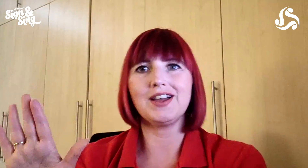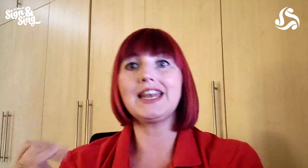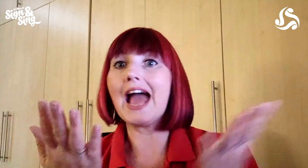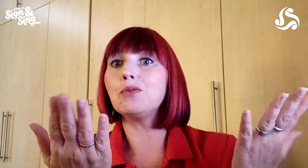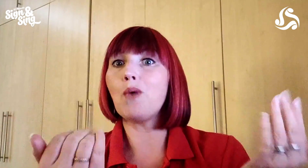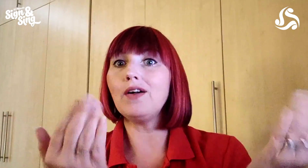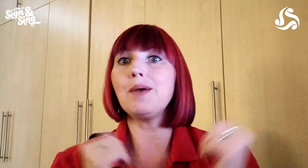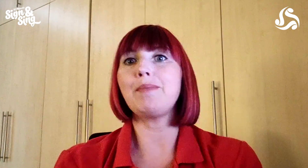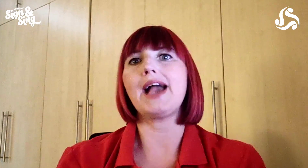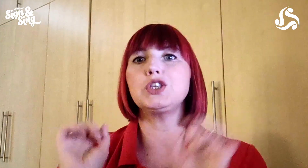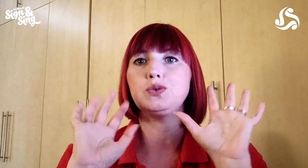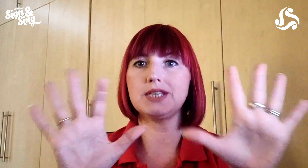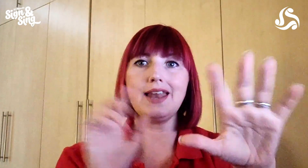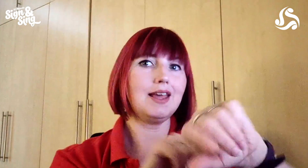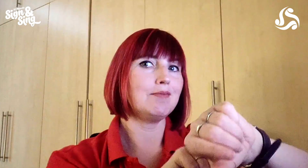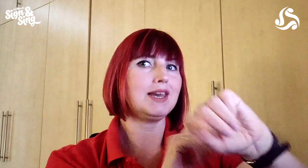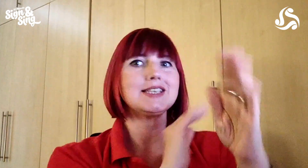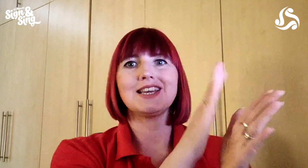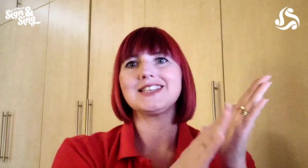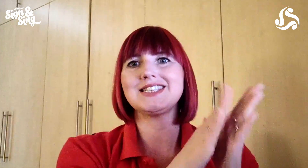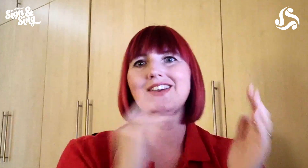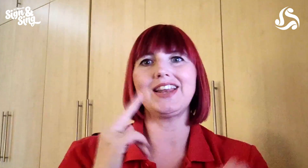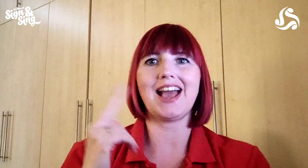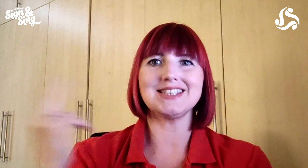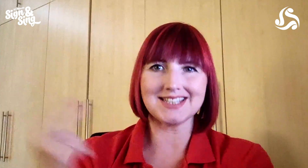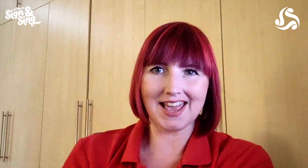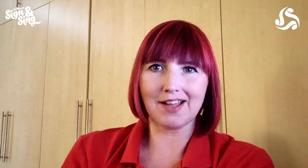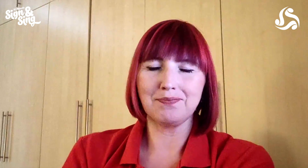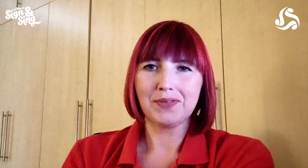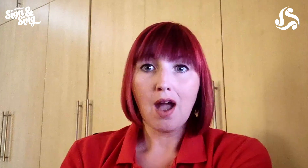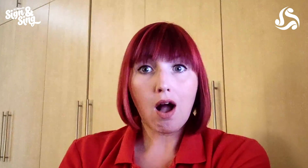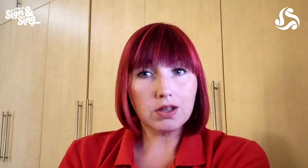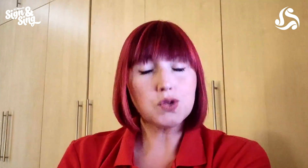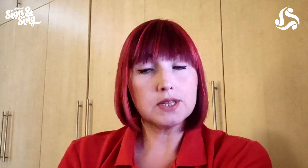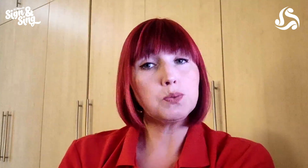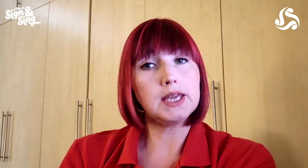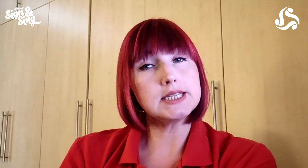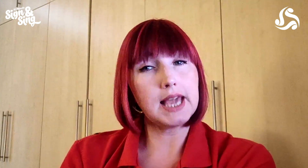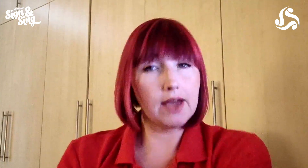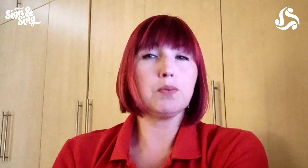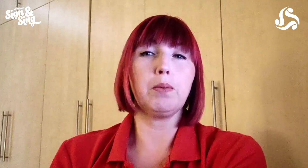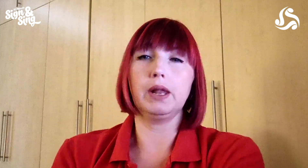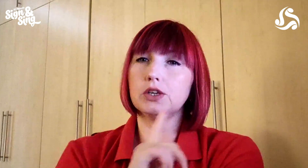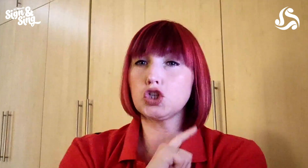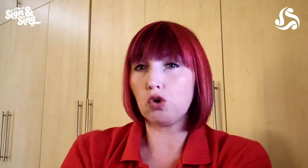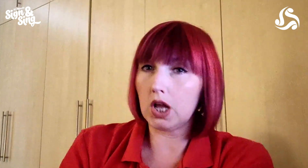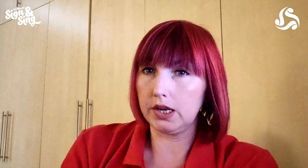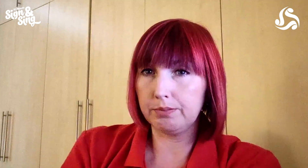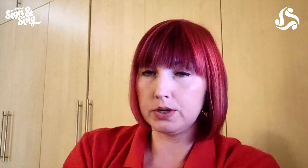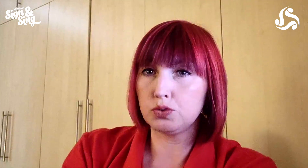Hi everyone, and welcome back to 10-Minute Sign and Sing. Our song this week is the ever